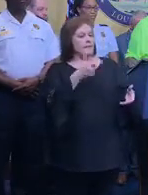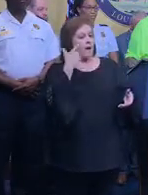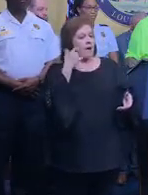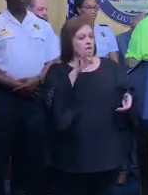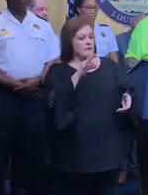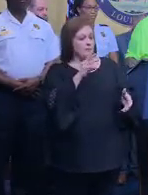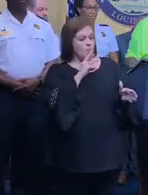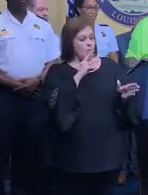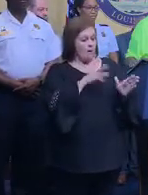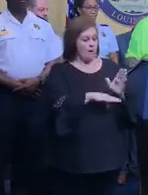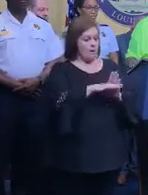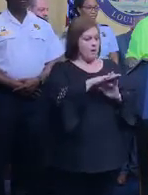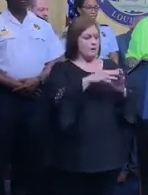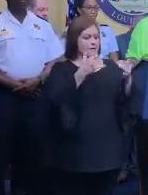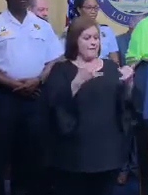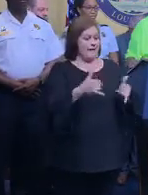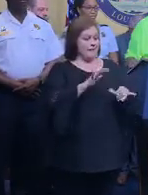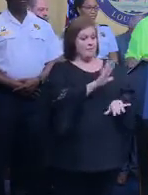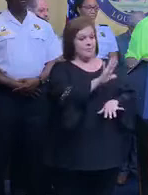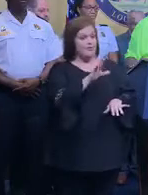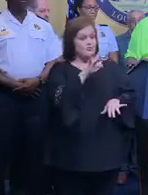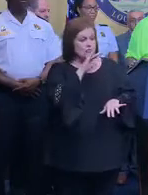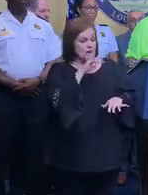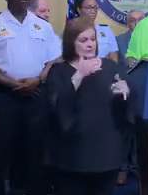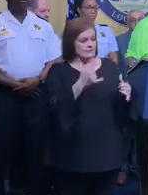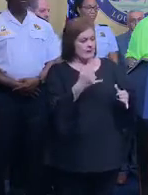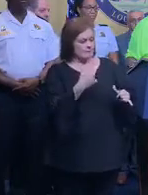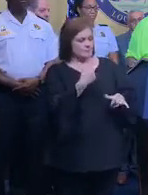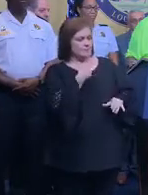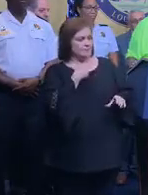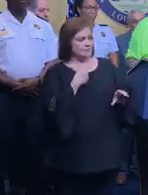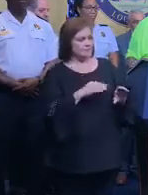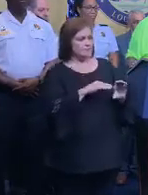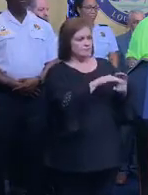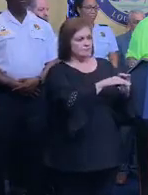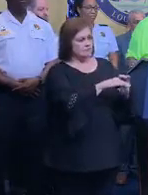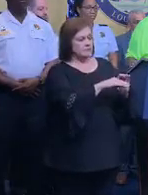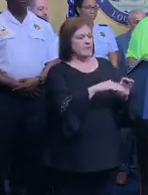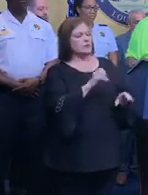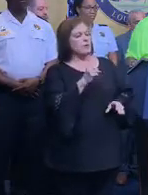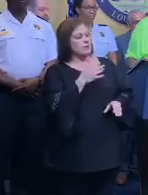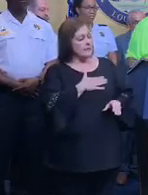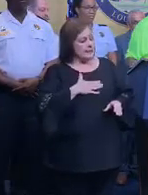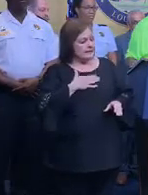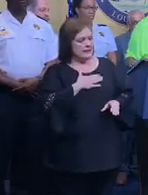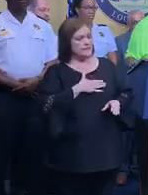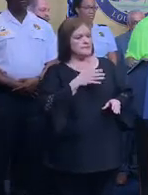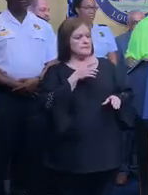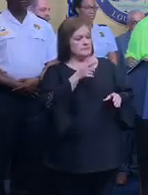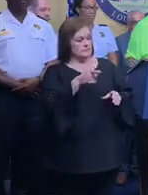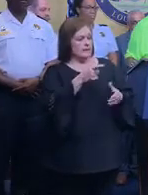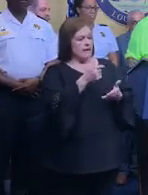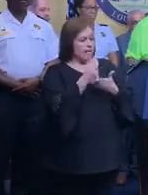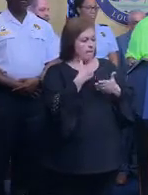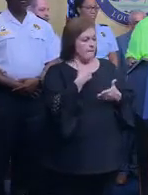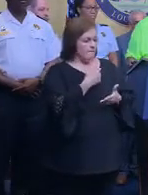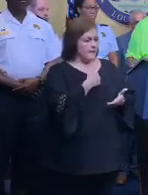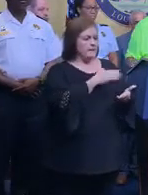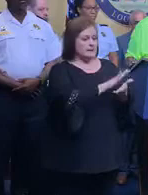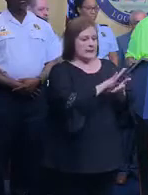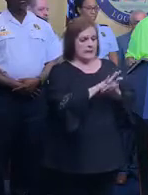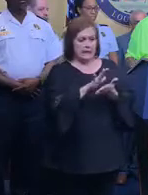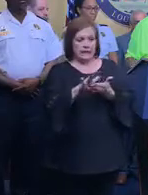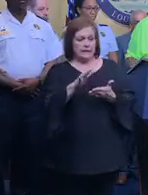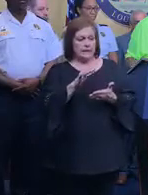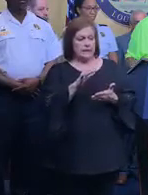front of those drains. So please, take it upon yourself. Put your gloves on. Go out there and bag that stuff up and get it out of the